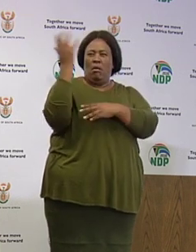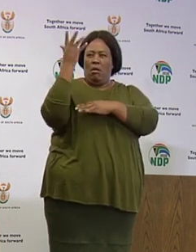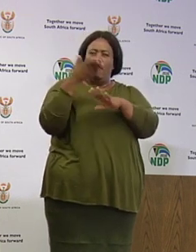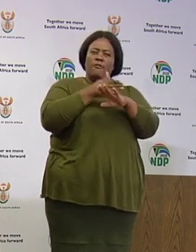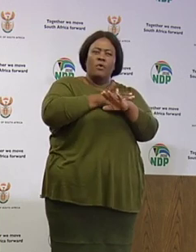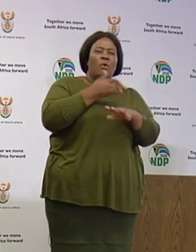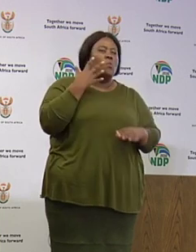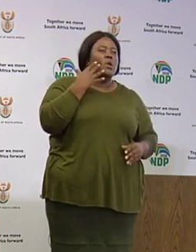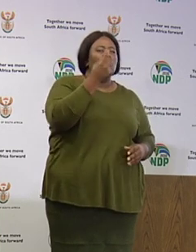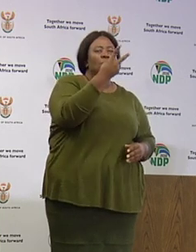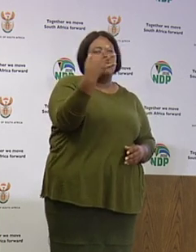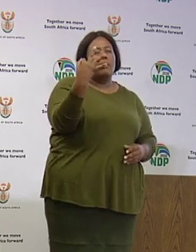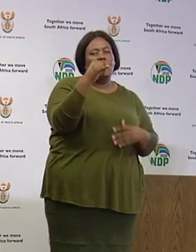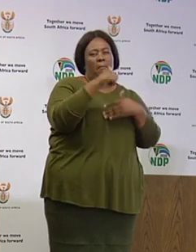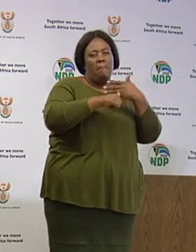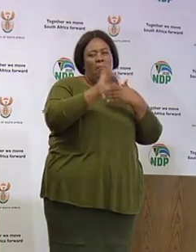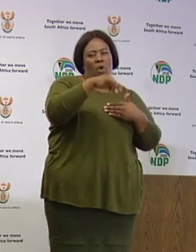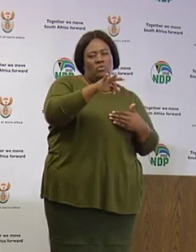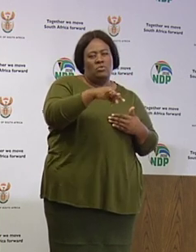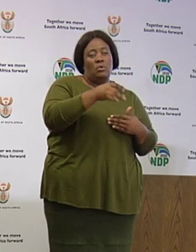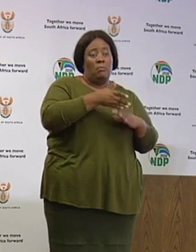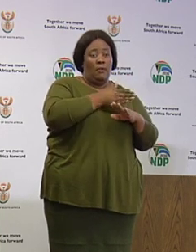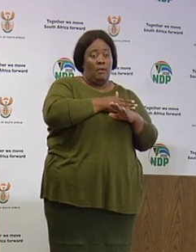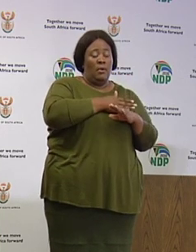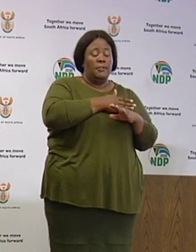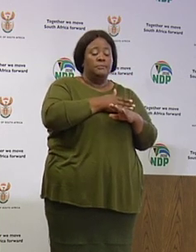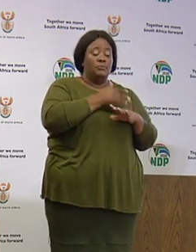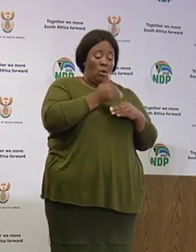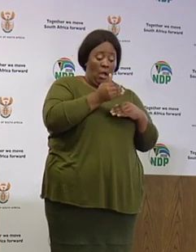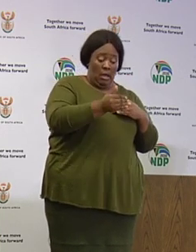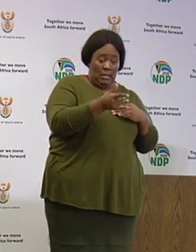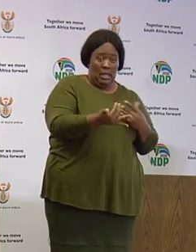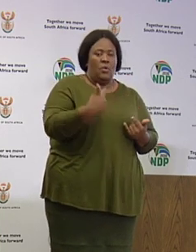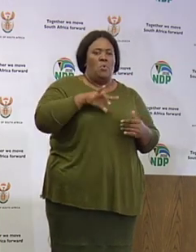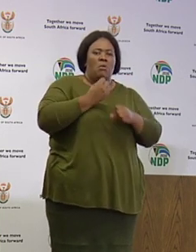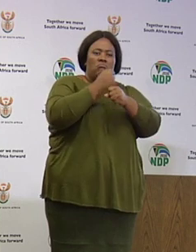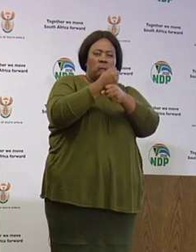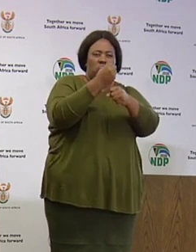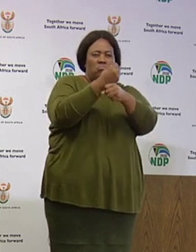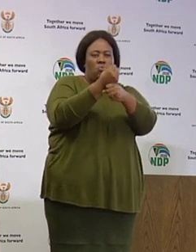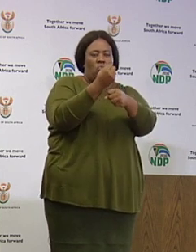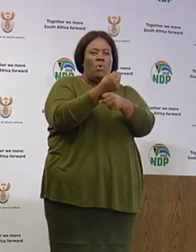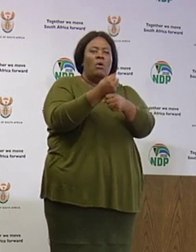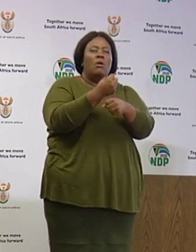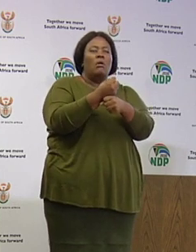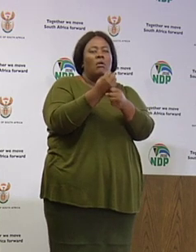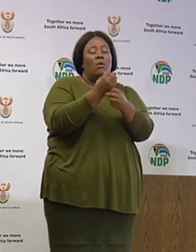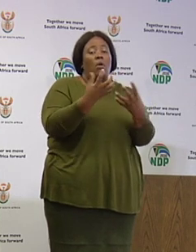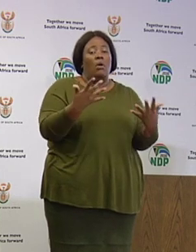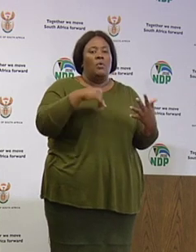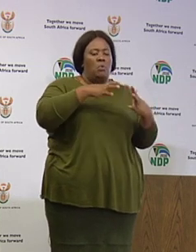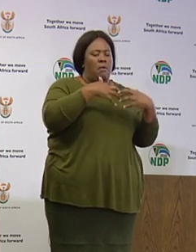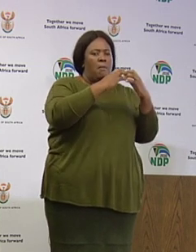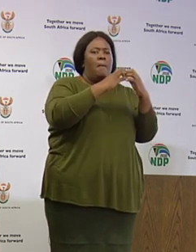of March. Since then, we've been hard at work at the command center that we indicated we have established at the